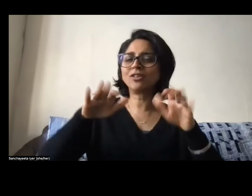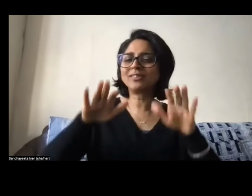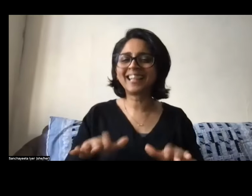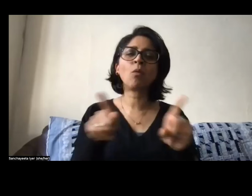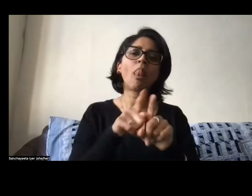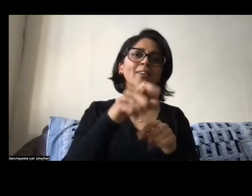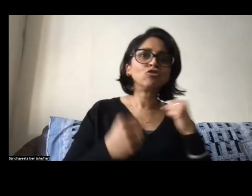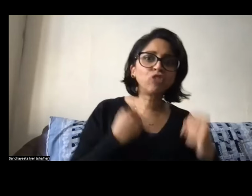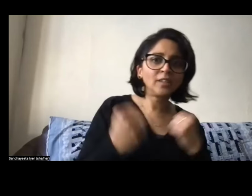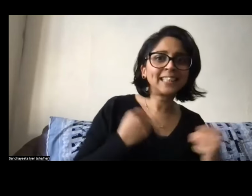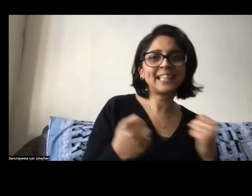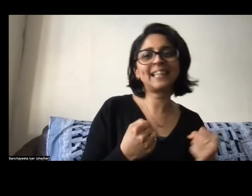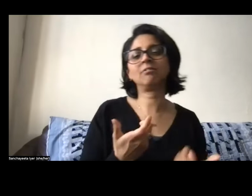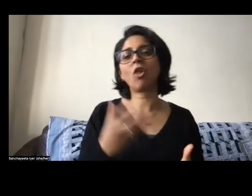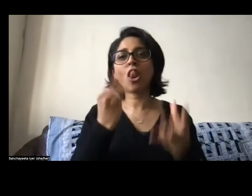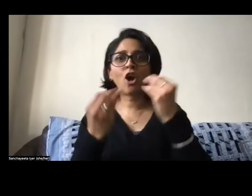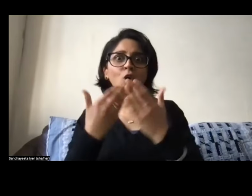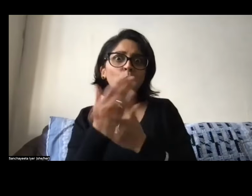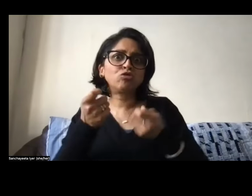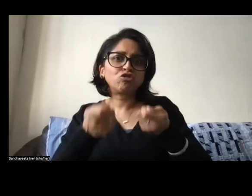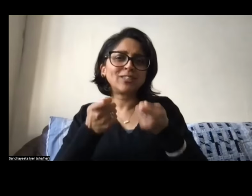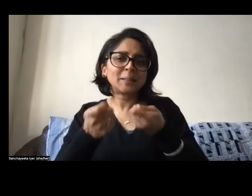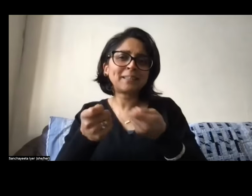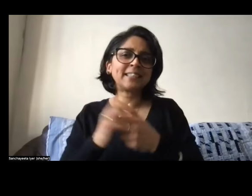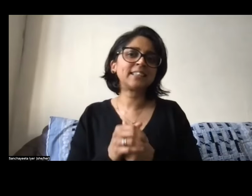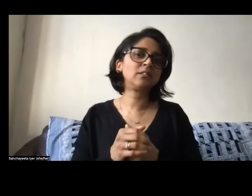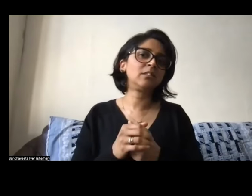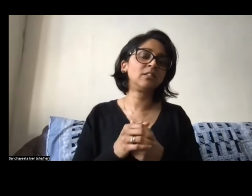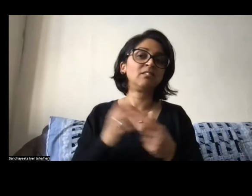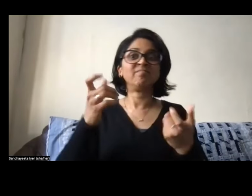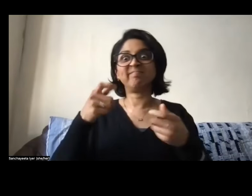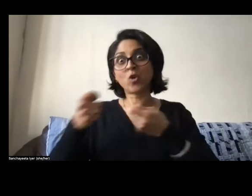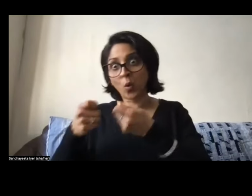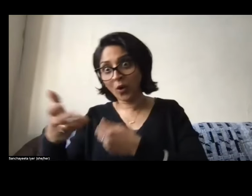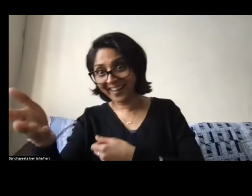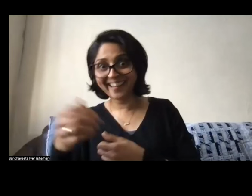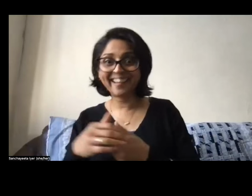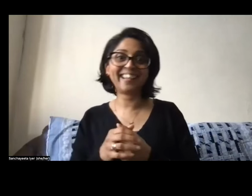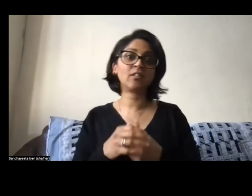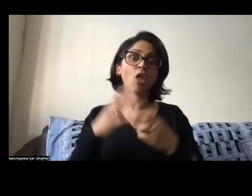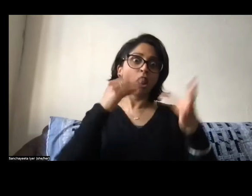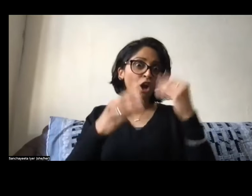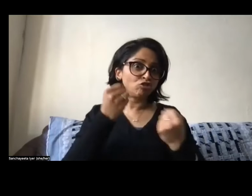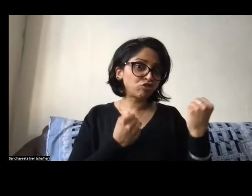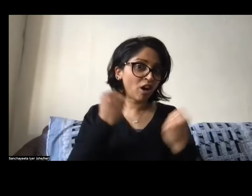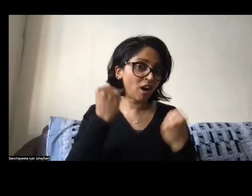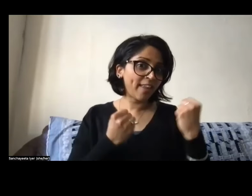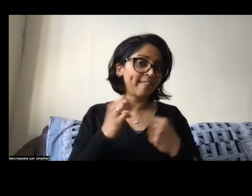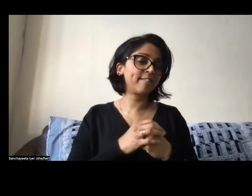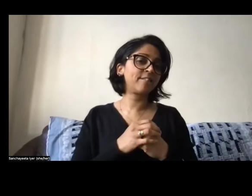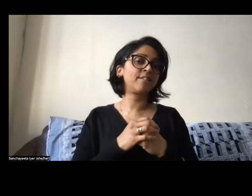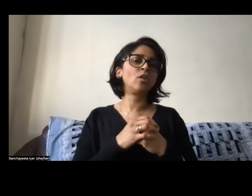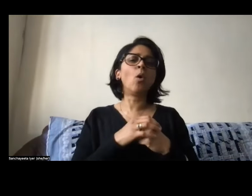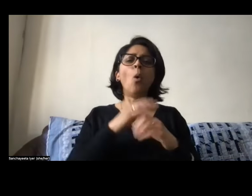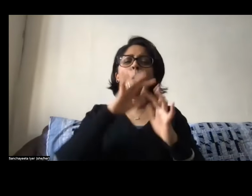collecting. So throughout lockdown, I asked them to take some photos. One person went running, somebody took a photo of their cooking and of